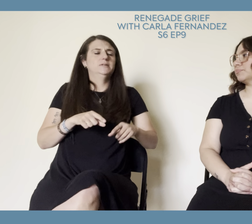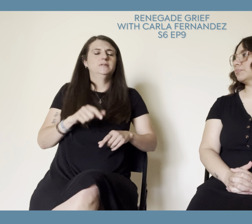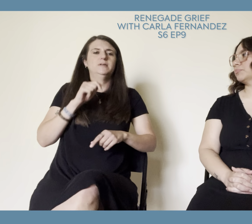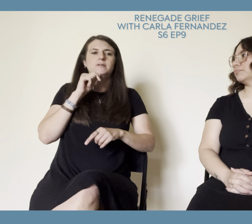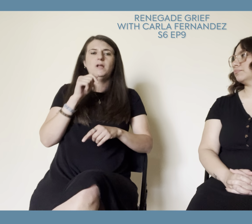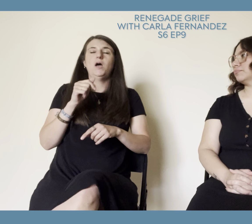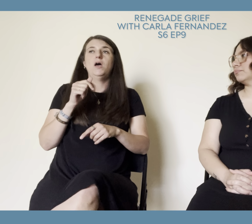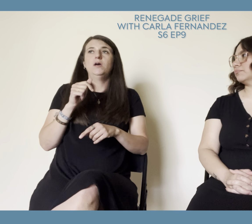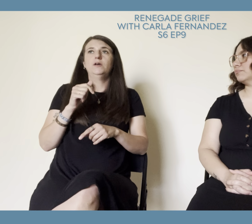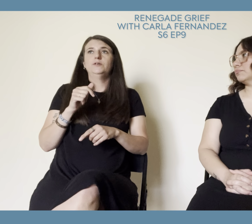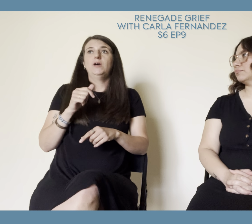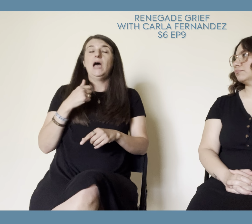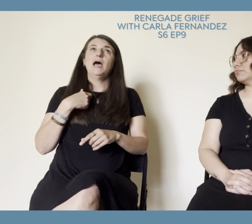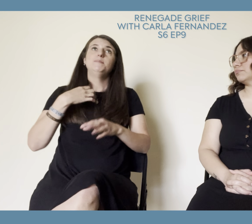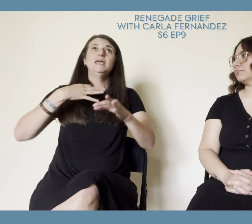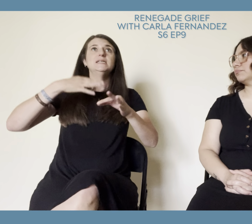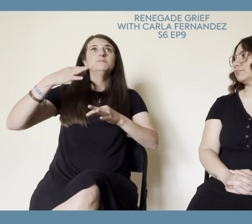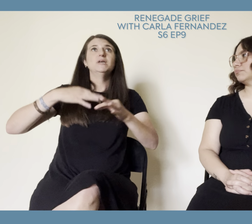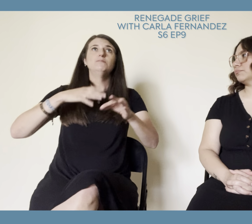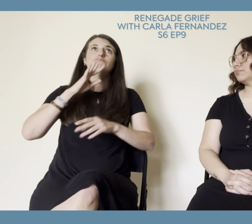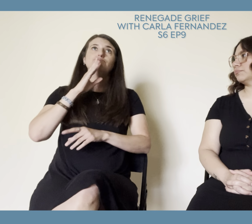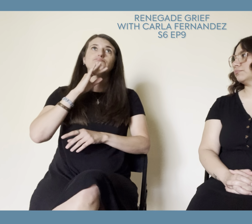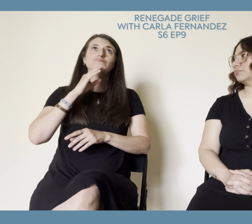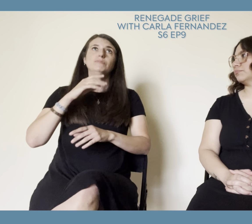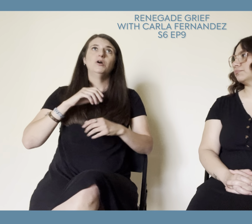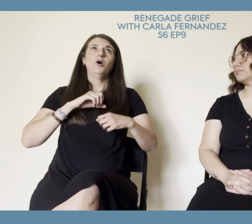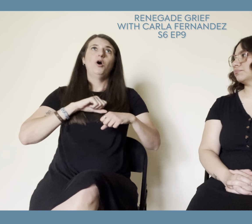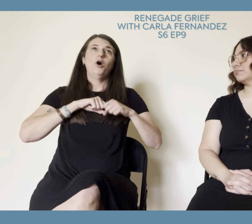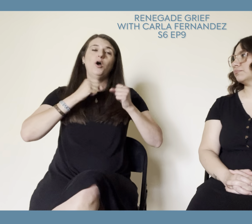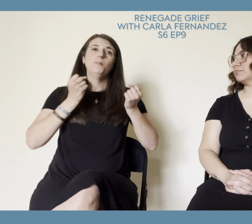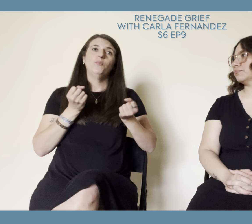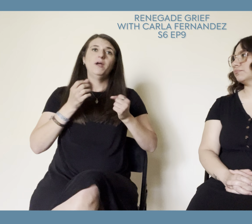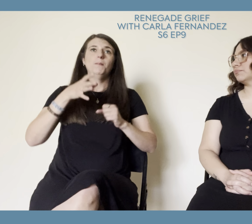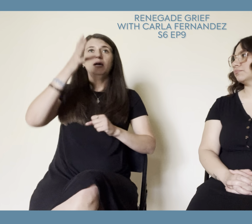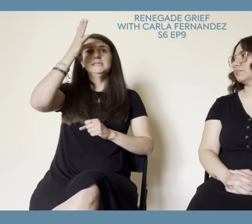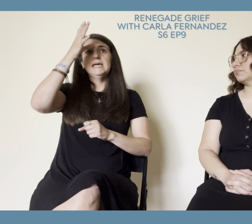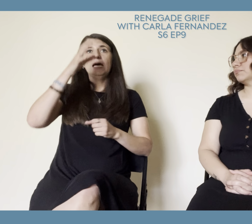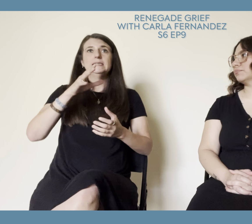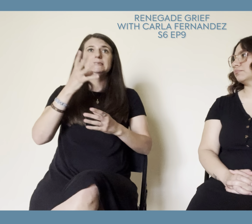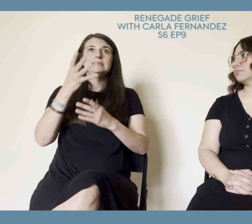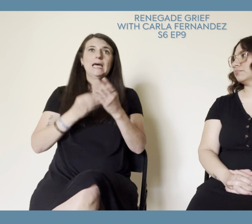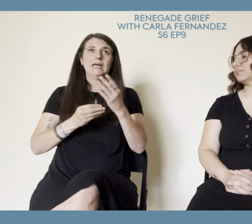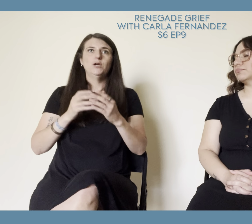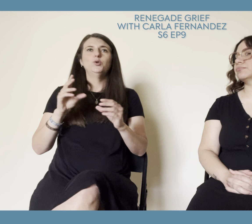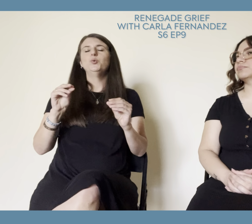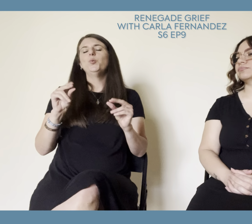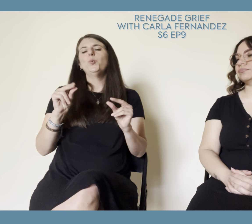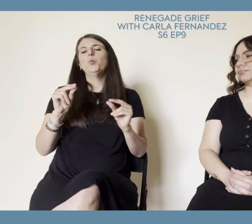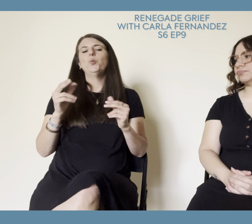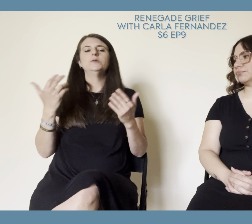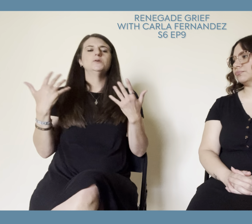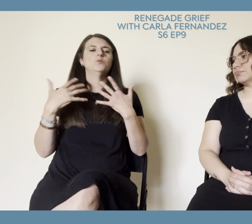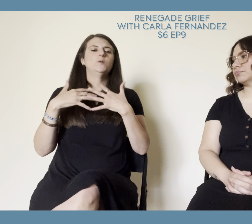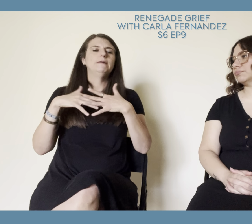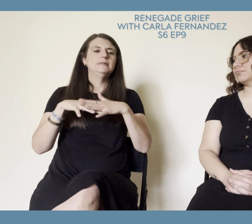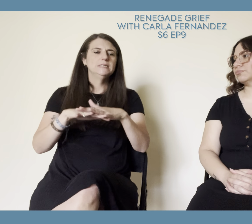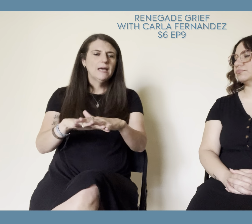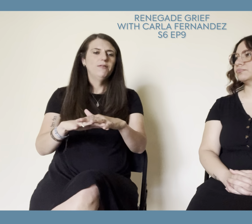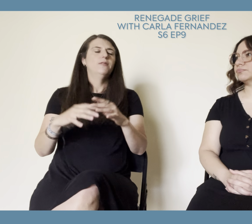I'm verbally explaining to you the heartbreak that is my father having died. There's like a webbing, a weaving together that gets to happen through the